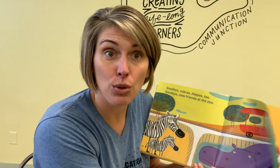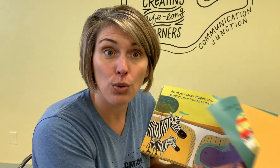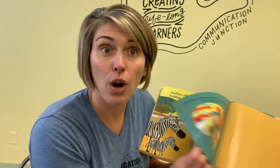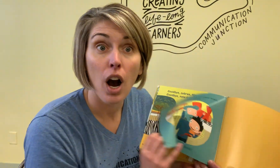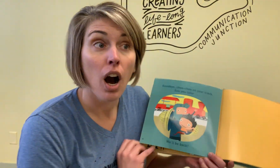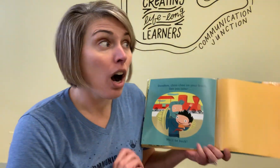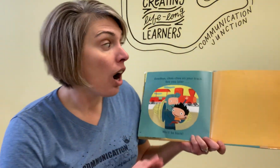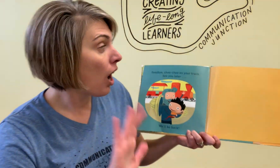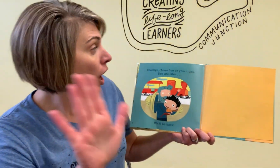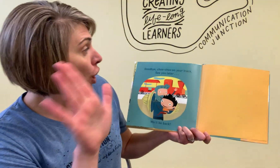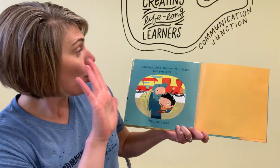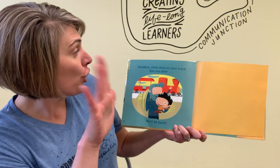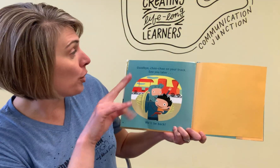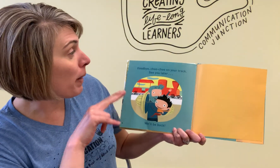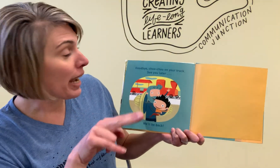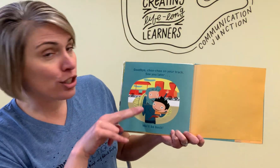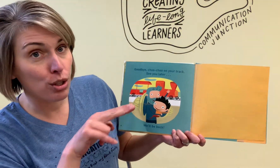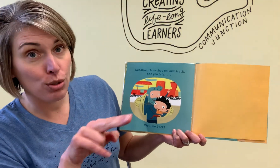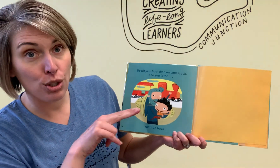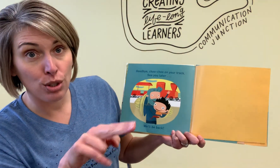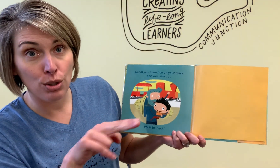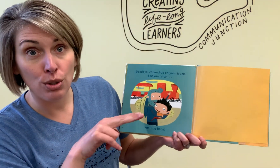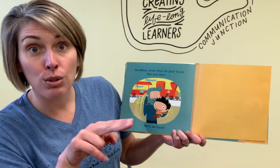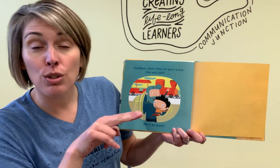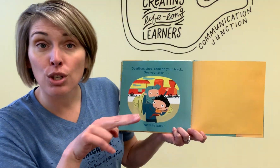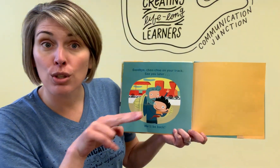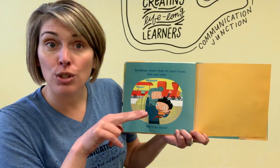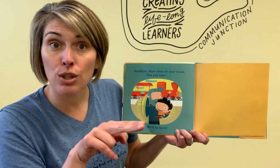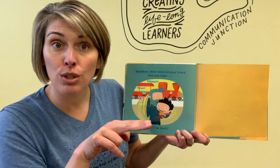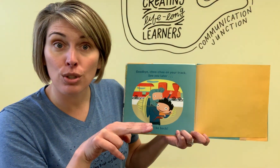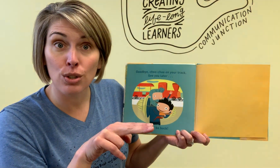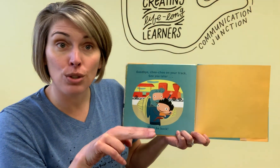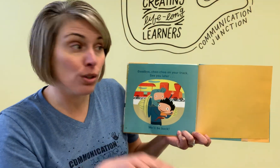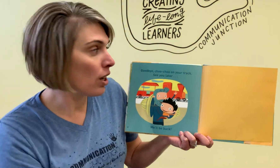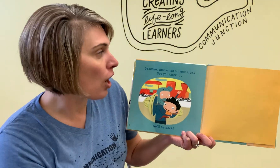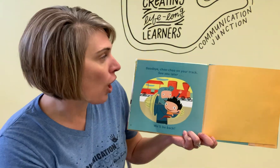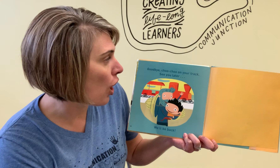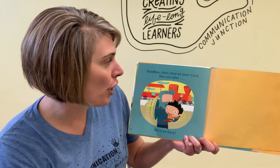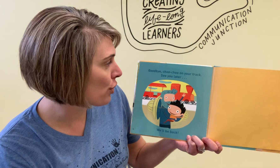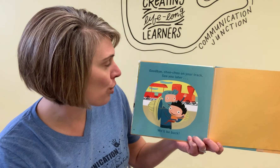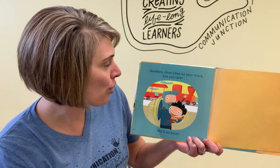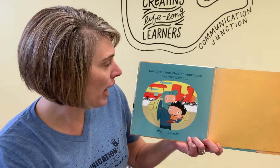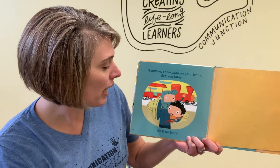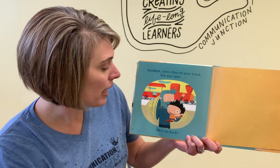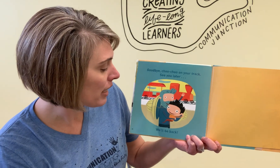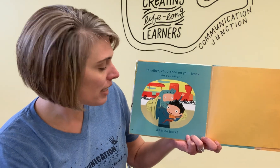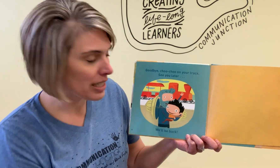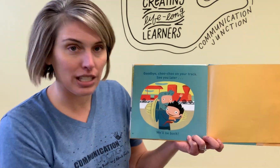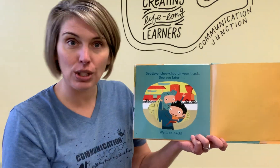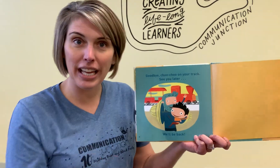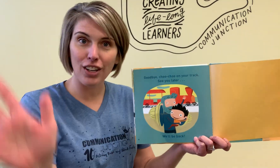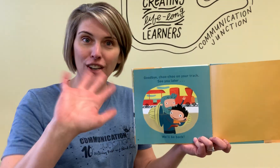zoo. Goodbye, choo-choo. Choo-choo. On your track. See you